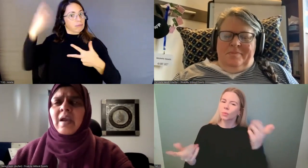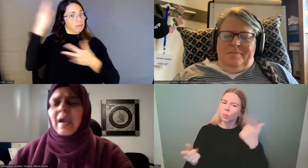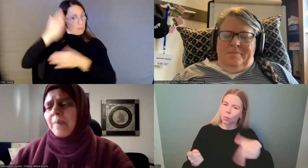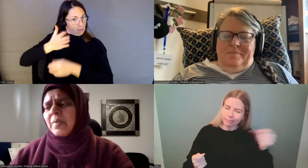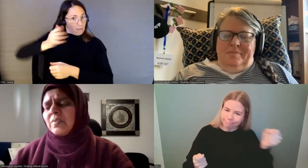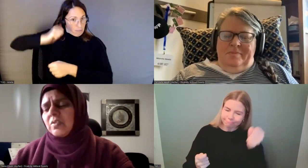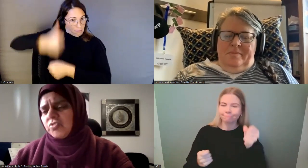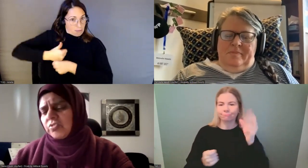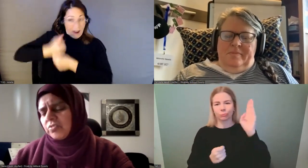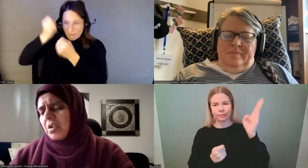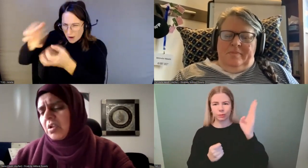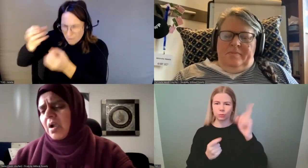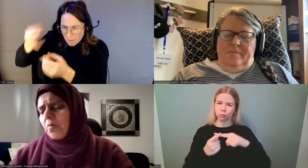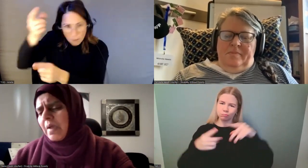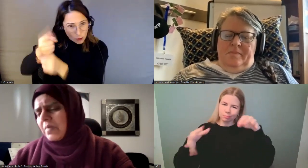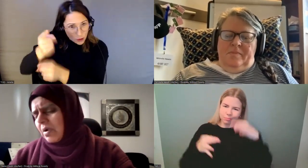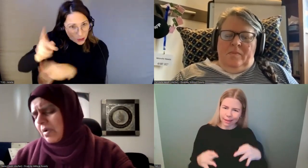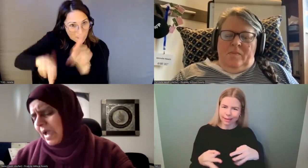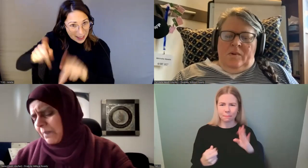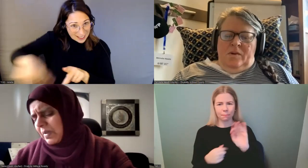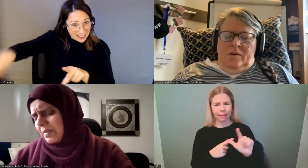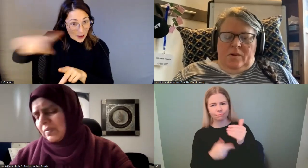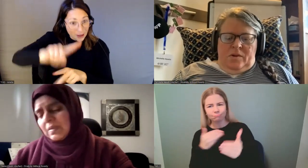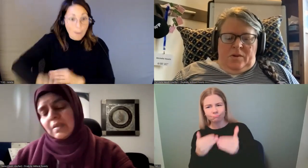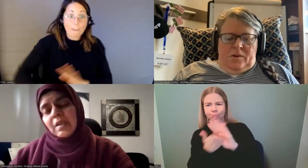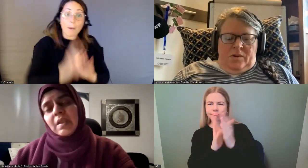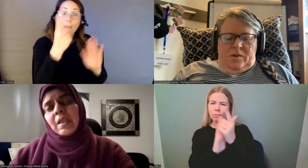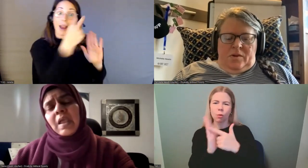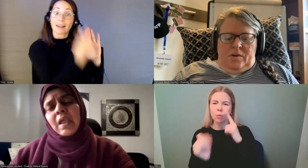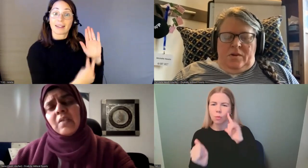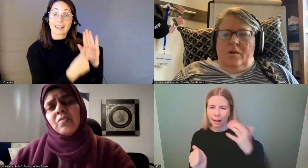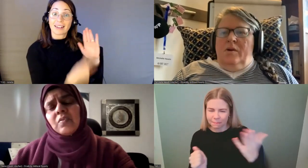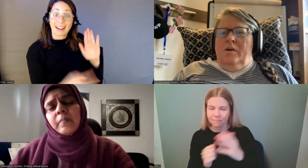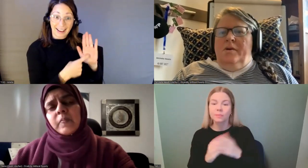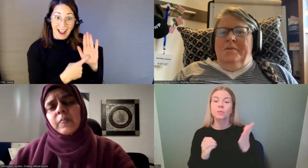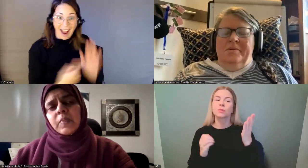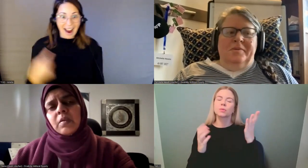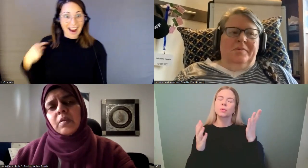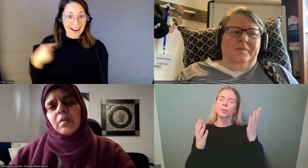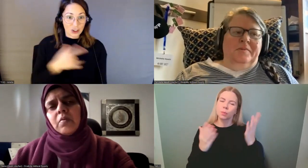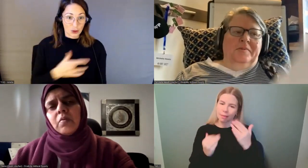House, happens in June. Our webinar happens, and